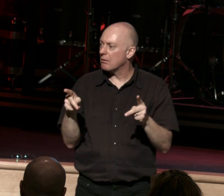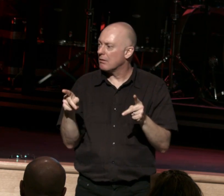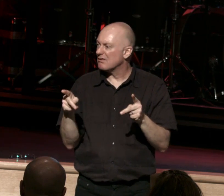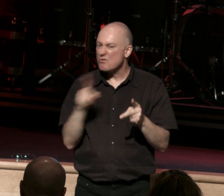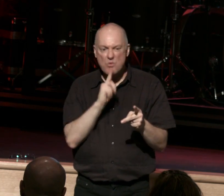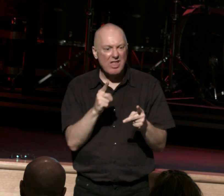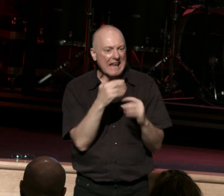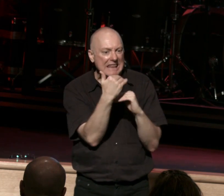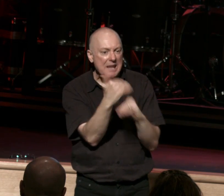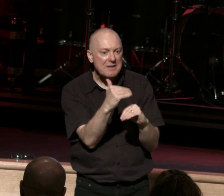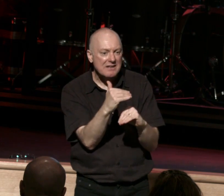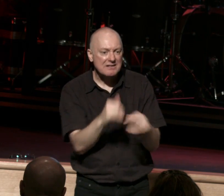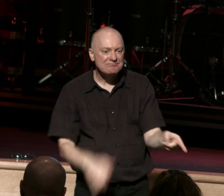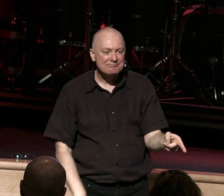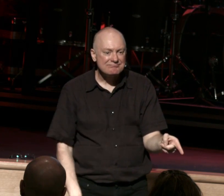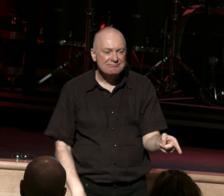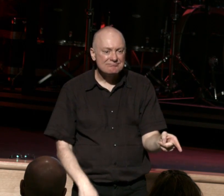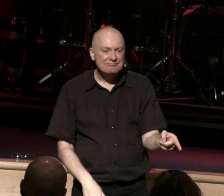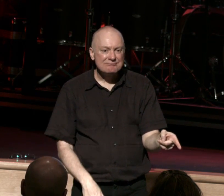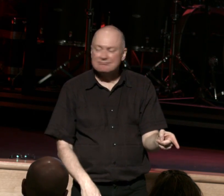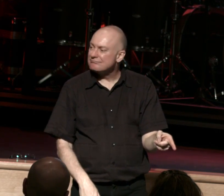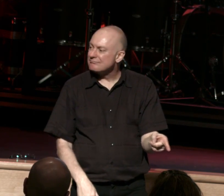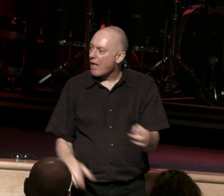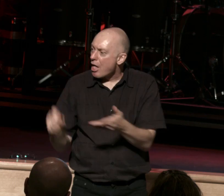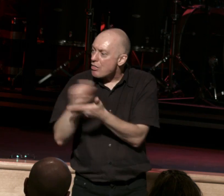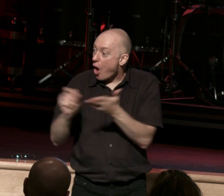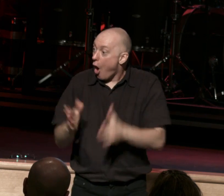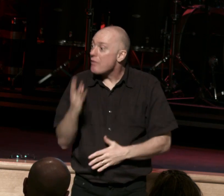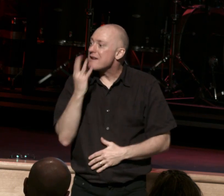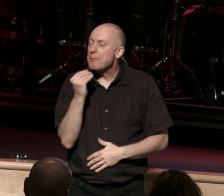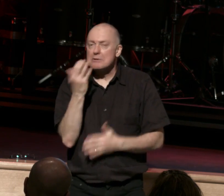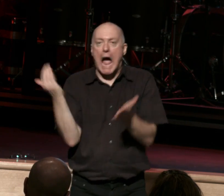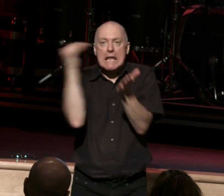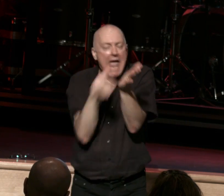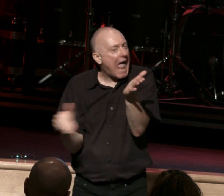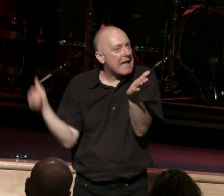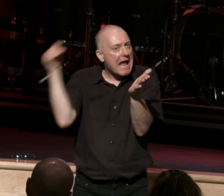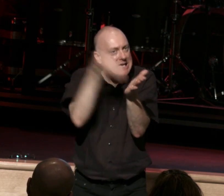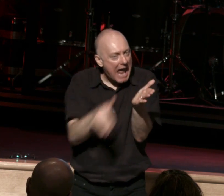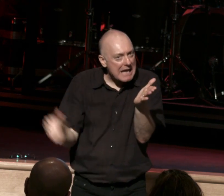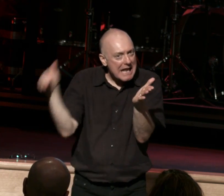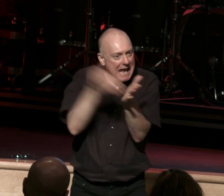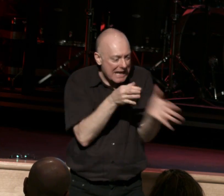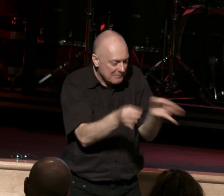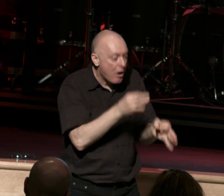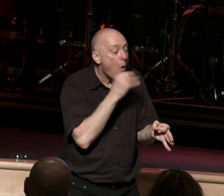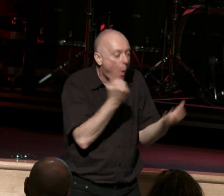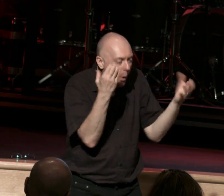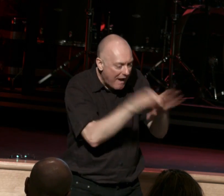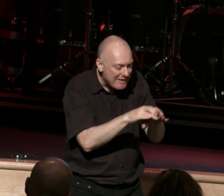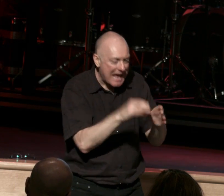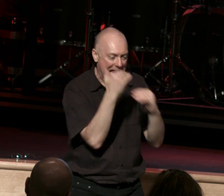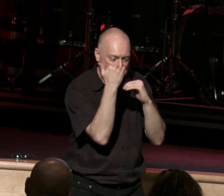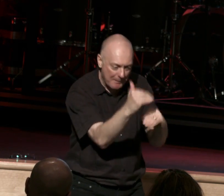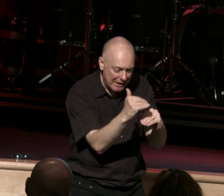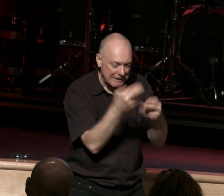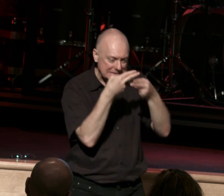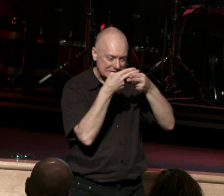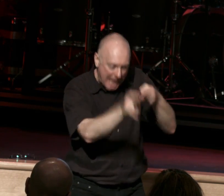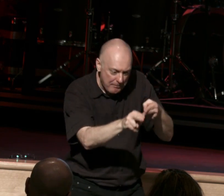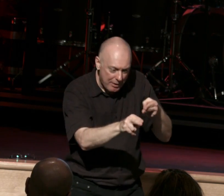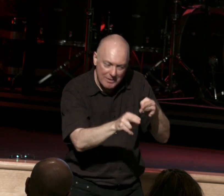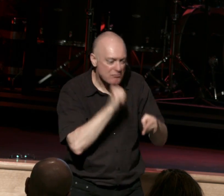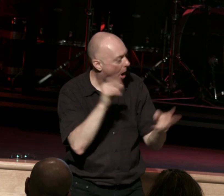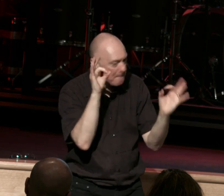how limited it actually was. The author keeps making the same point. The old covenant was limited. It